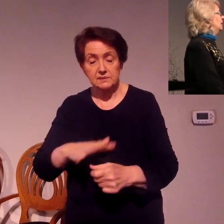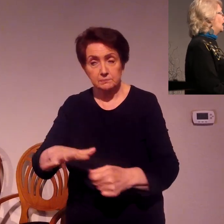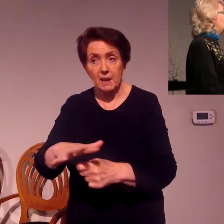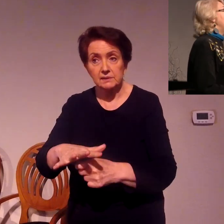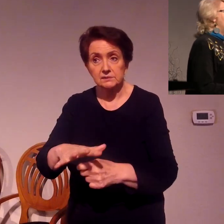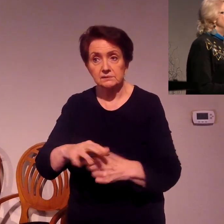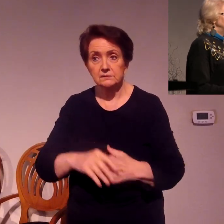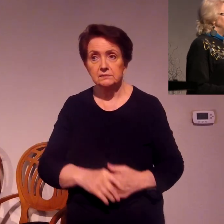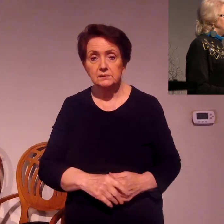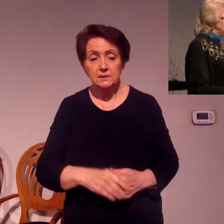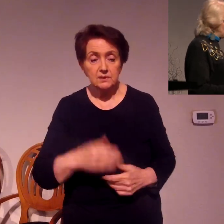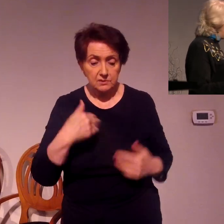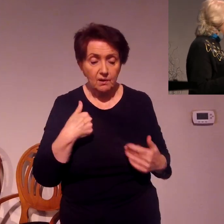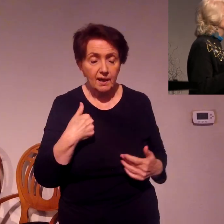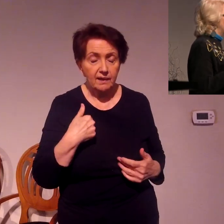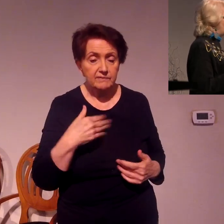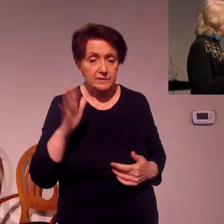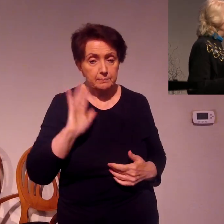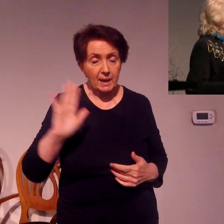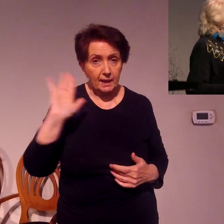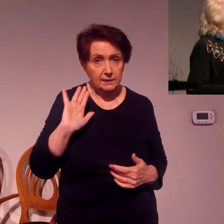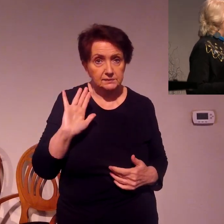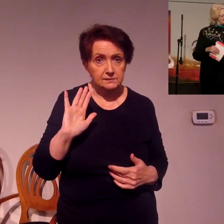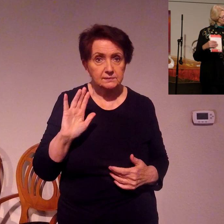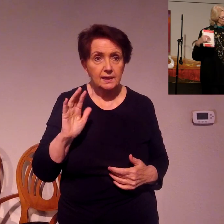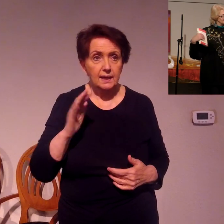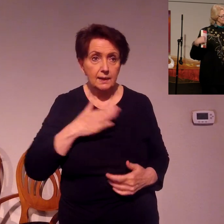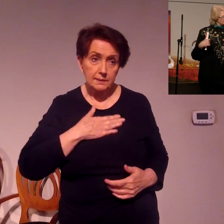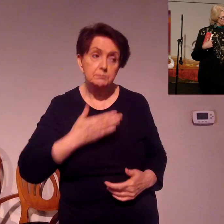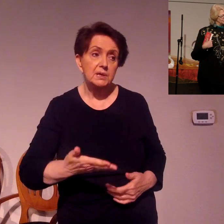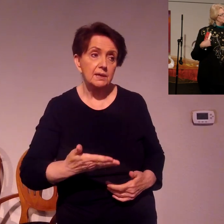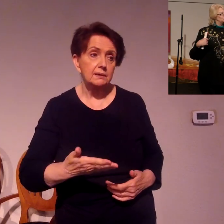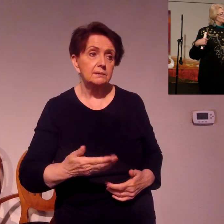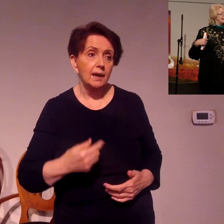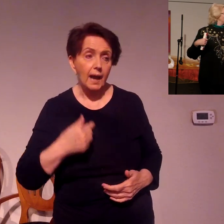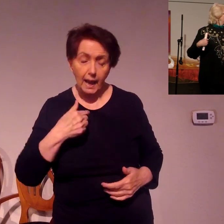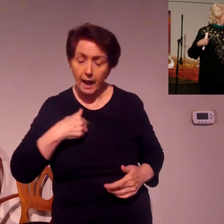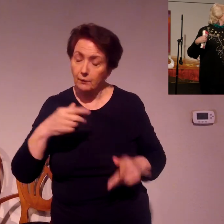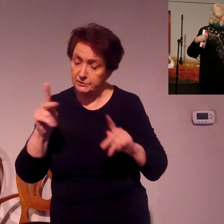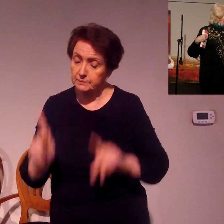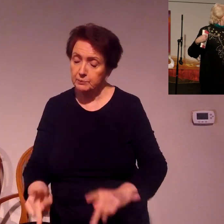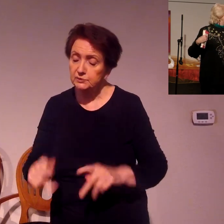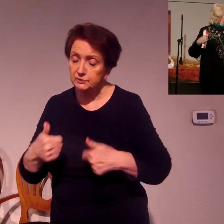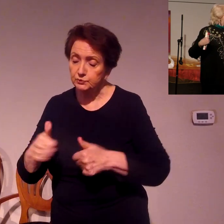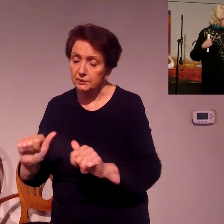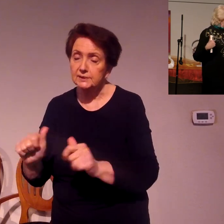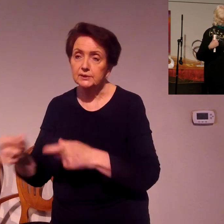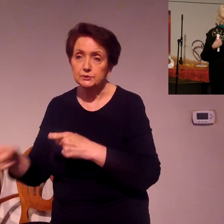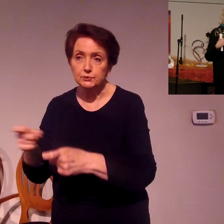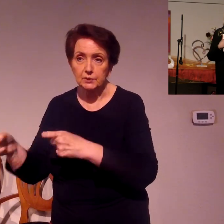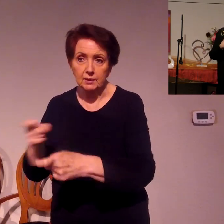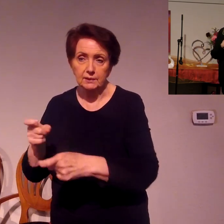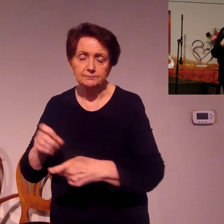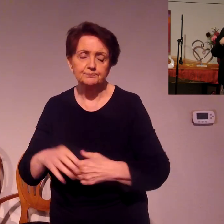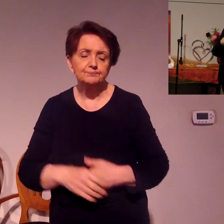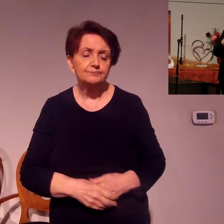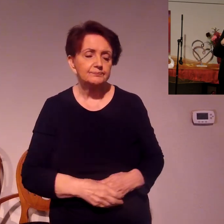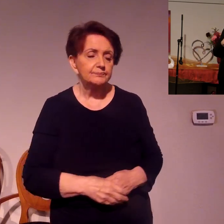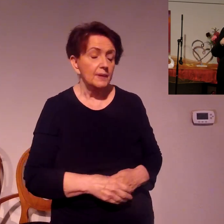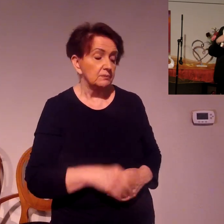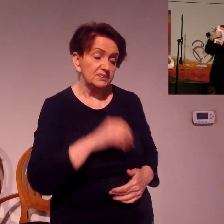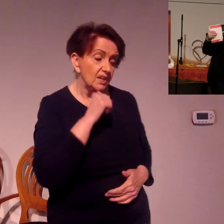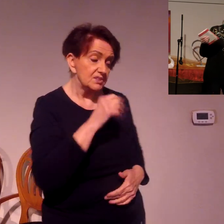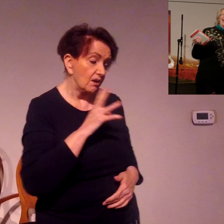So I have, in the past, I admit, I have been one of those people who would... I wasn't talking about us. I know. That's why I'm